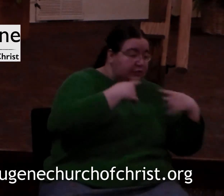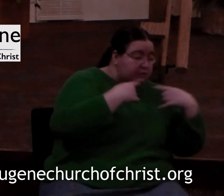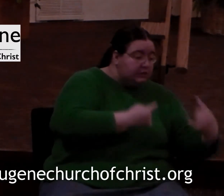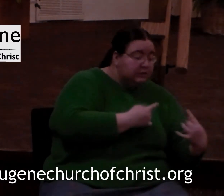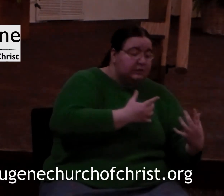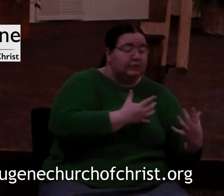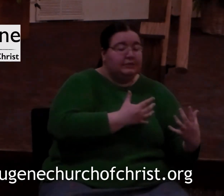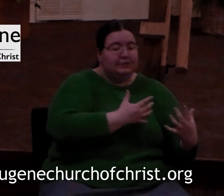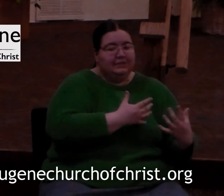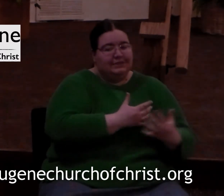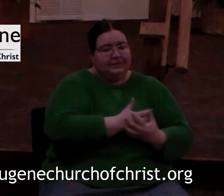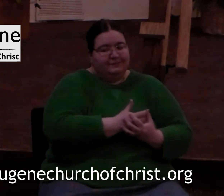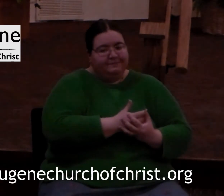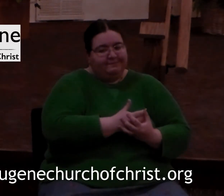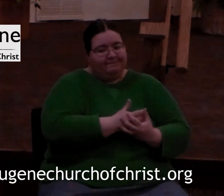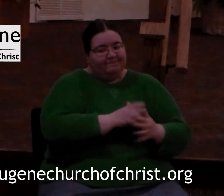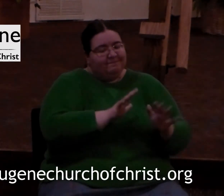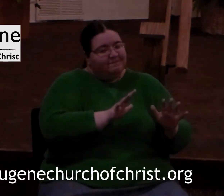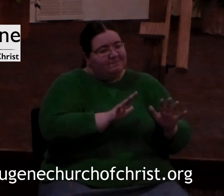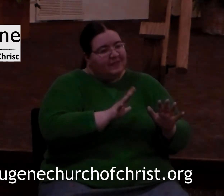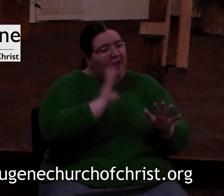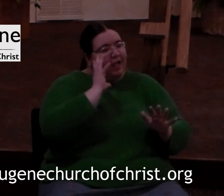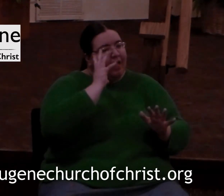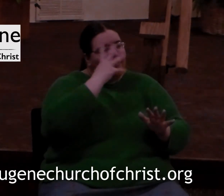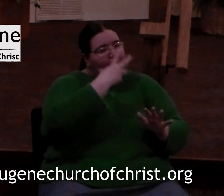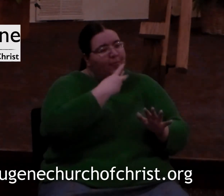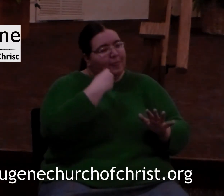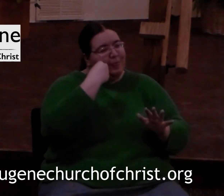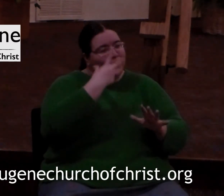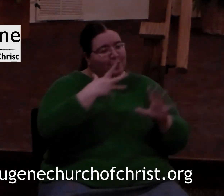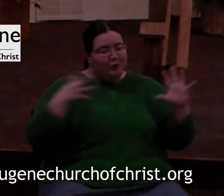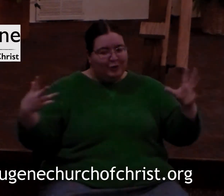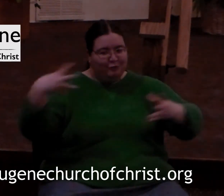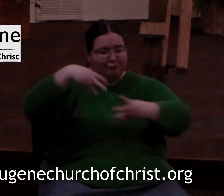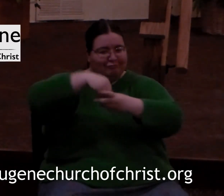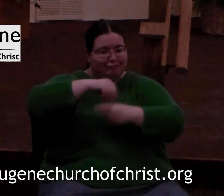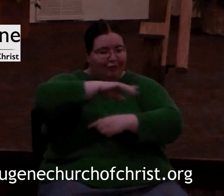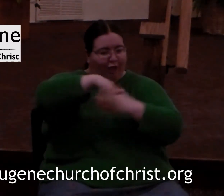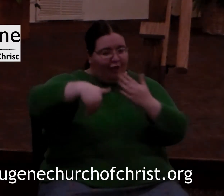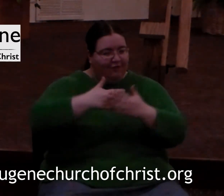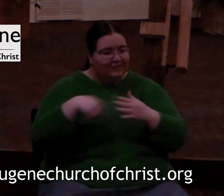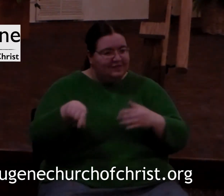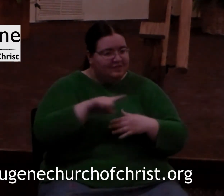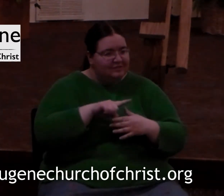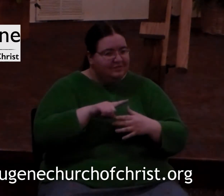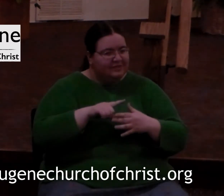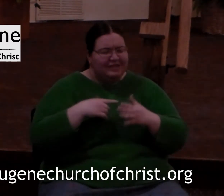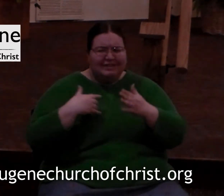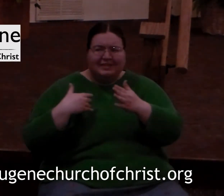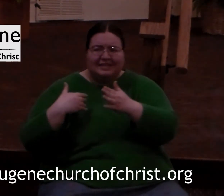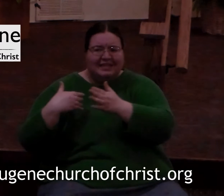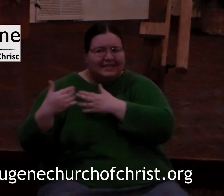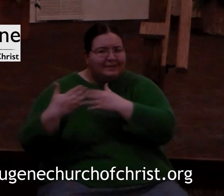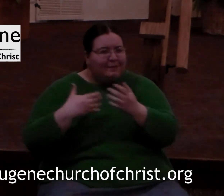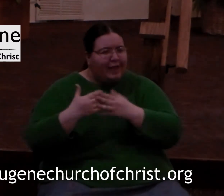And the beauty of all of this, and something we learned about in class with Hosea this morning, is regardless of how many times we have